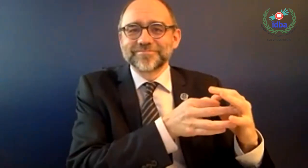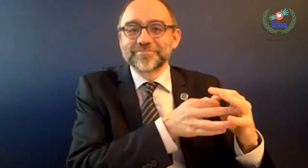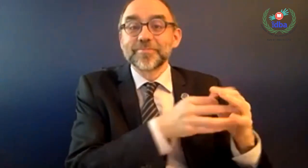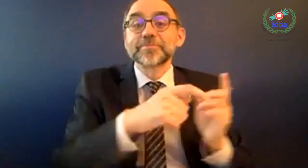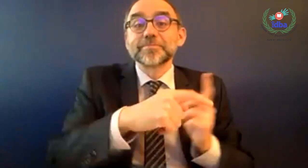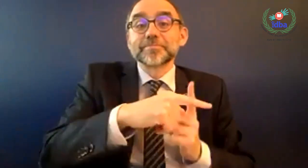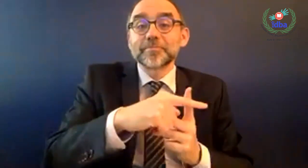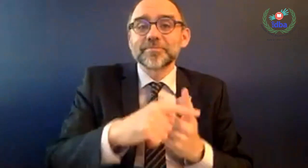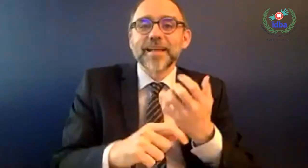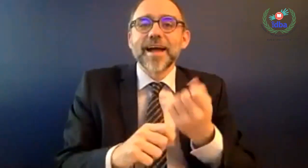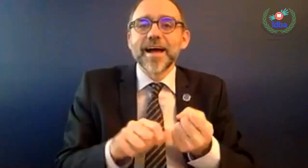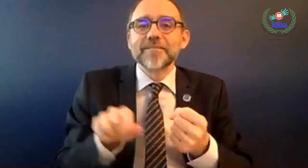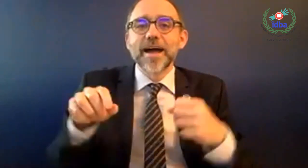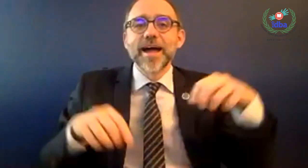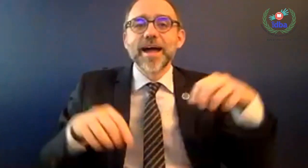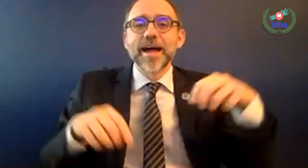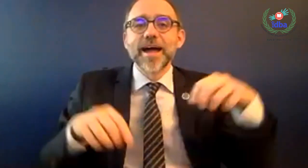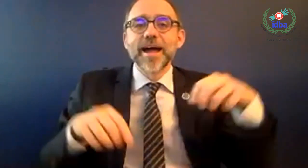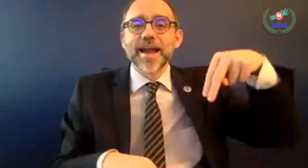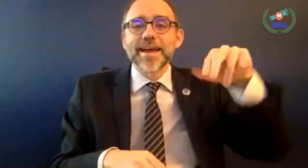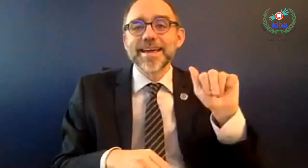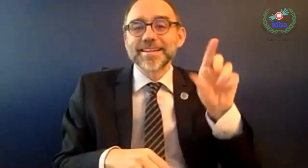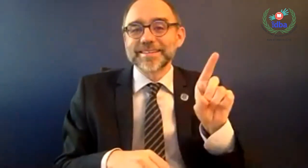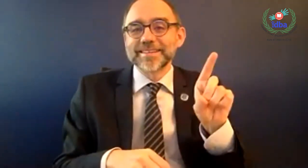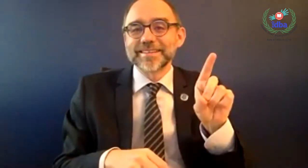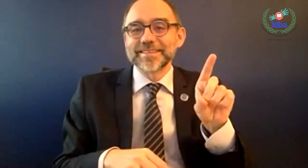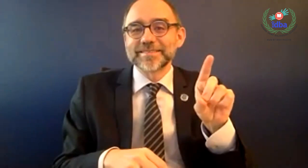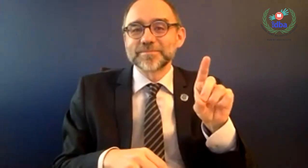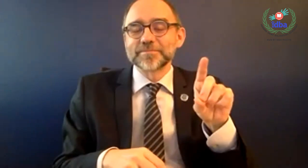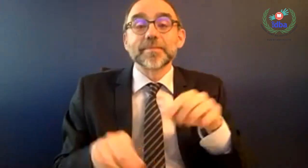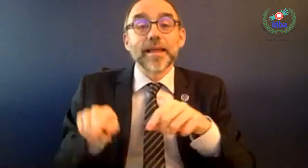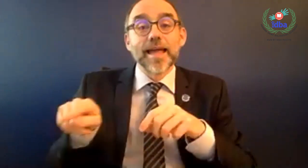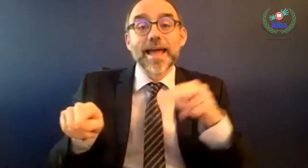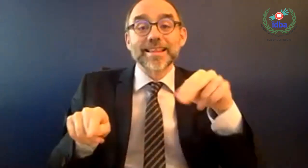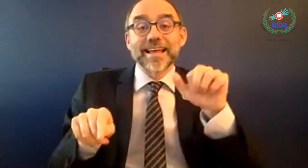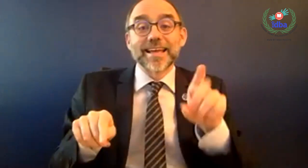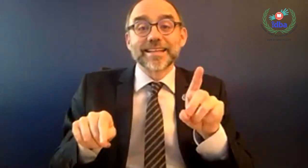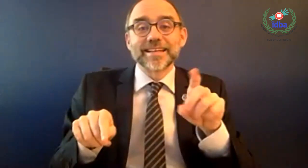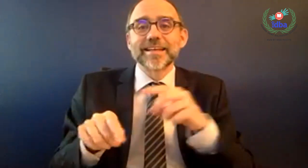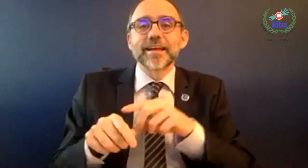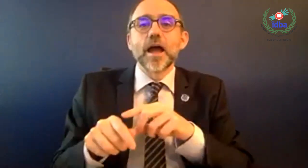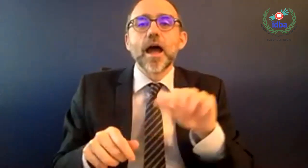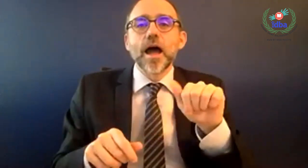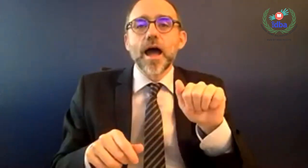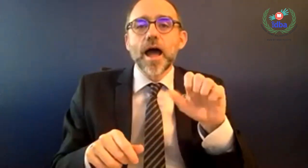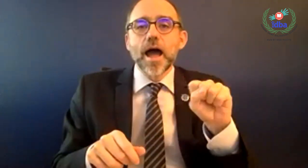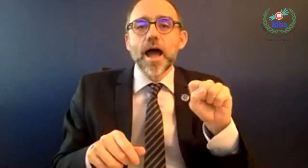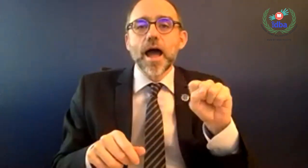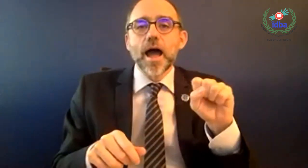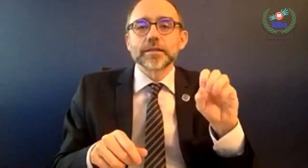of the Deaf since many years, and we have strong collaboration. And another is NAD, National Association of the